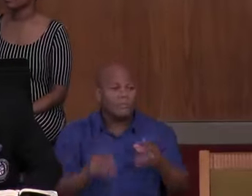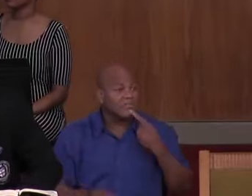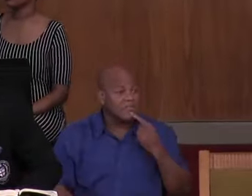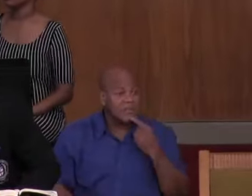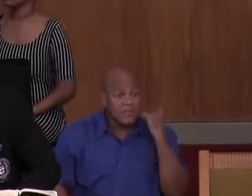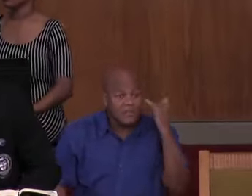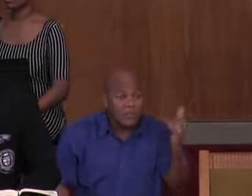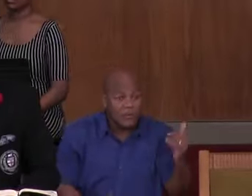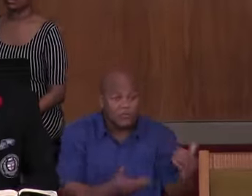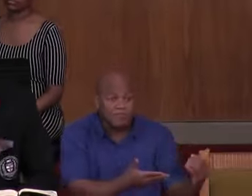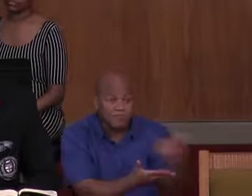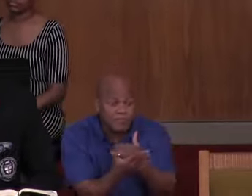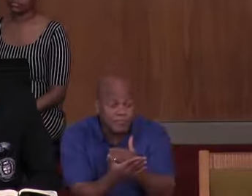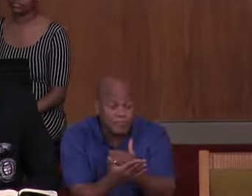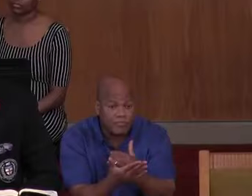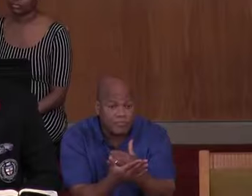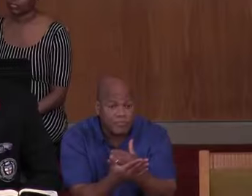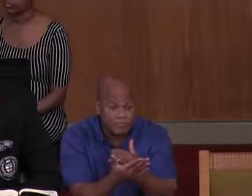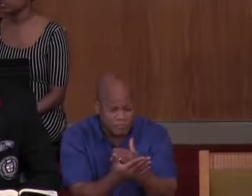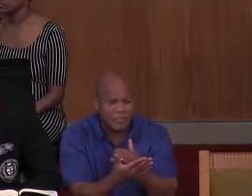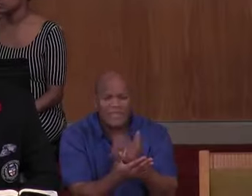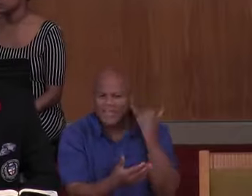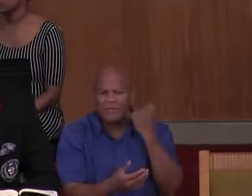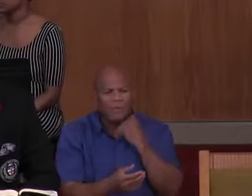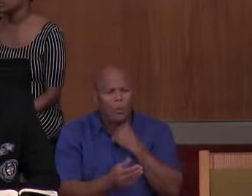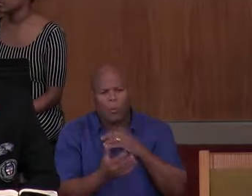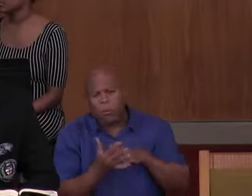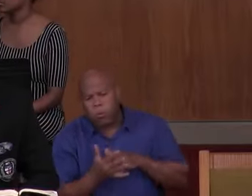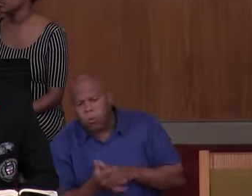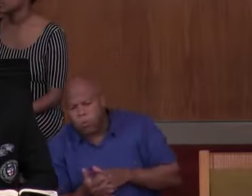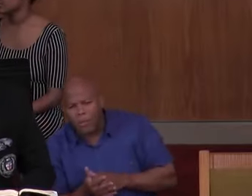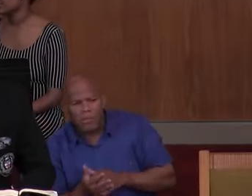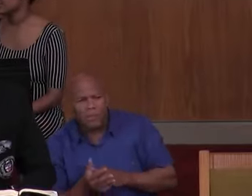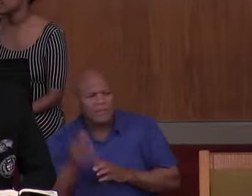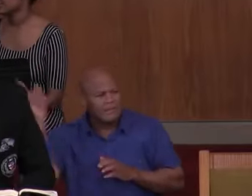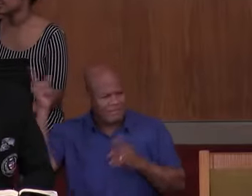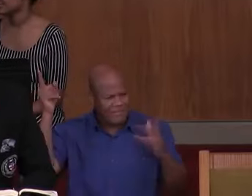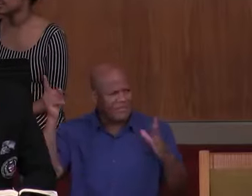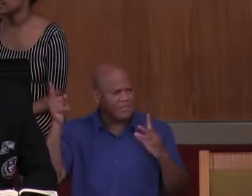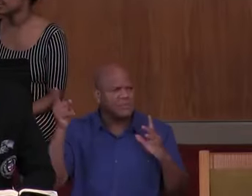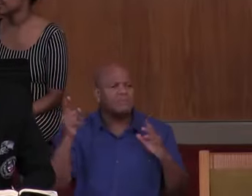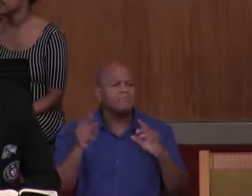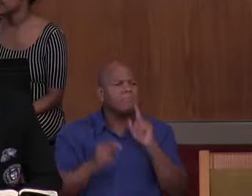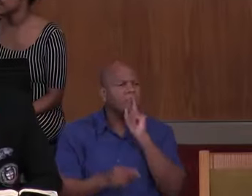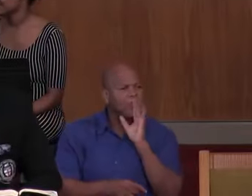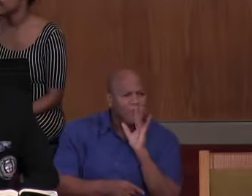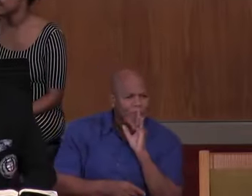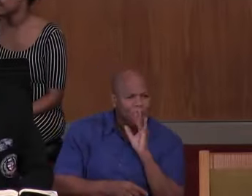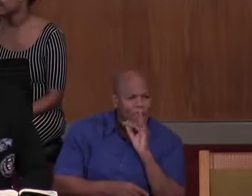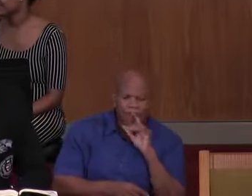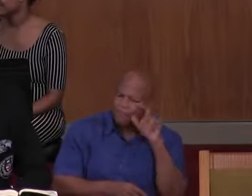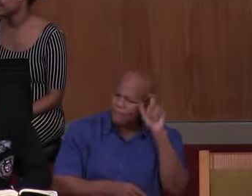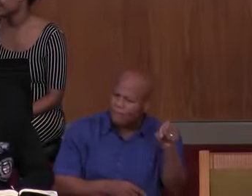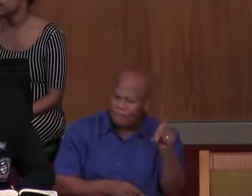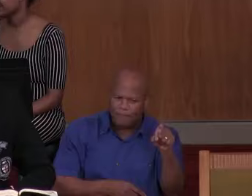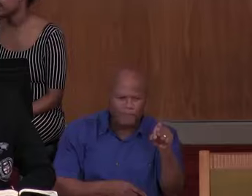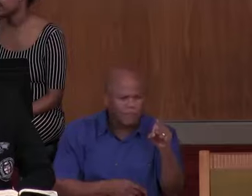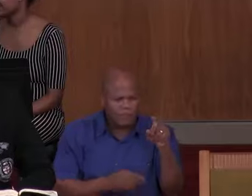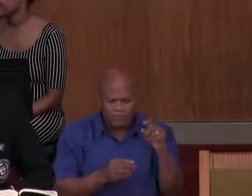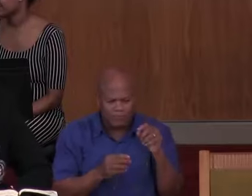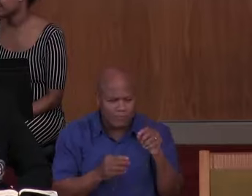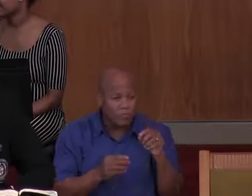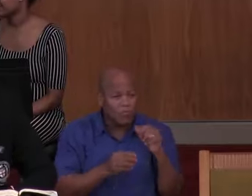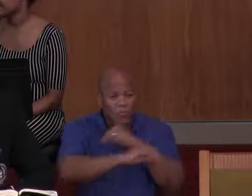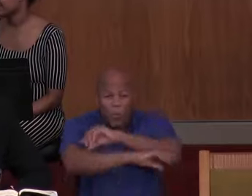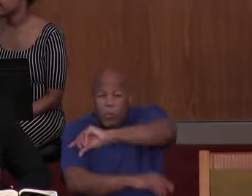you faint not. Don't give up now. God has already spoken. You don't need a fresh word. You don't need a rhema word. Here's a